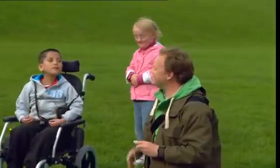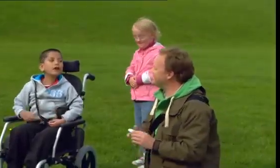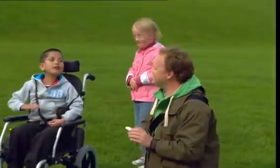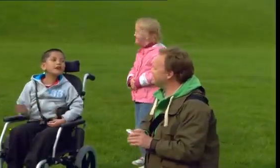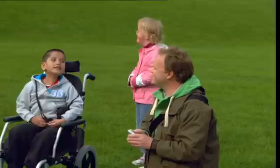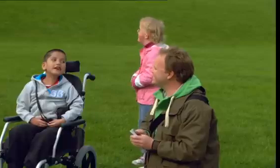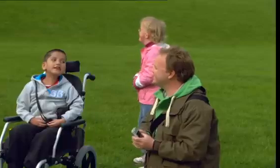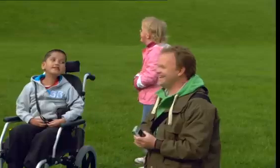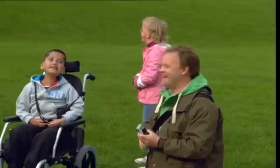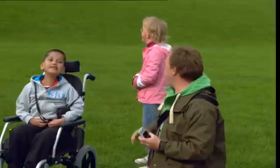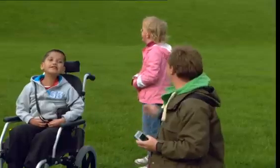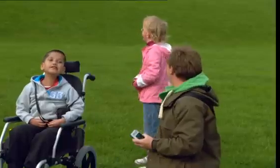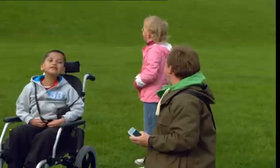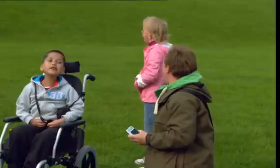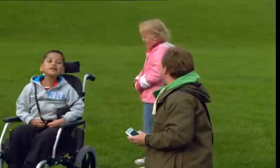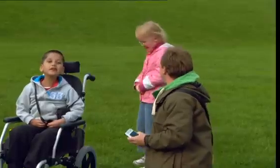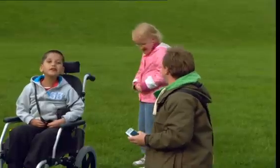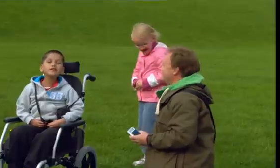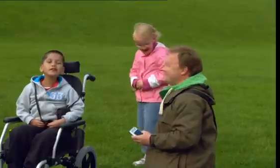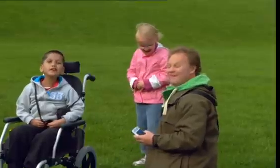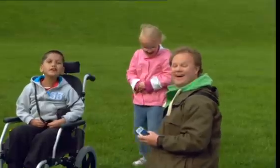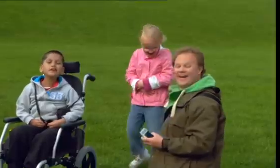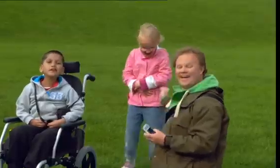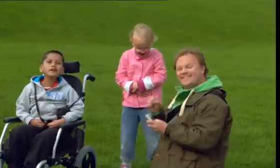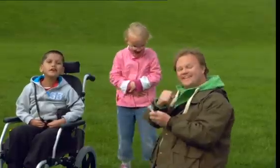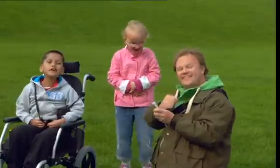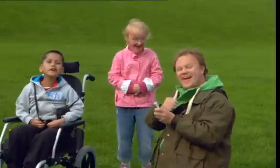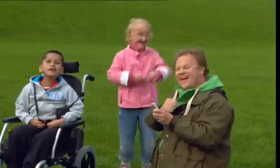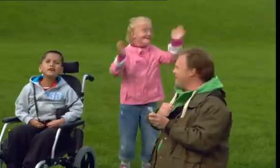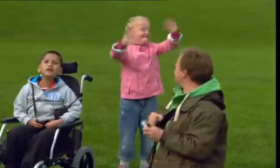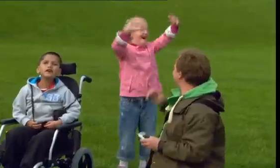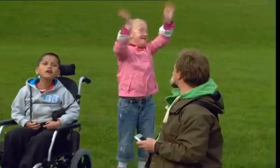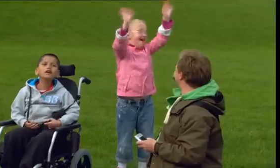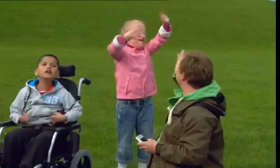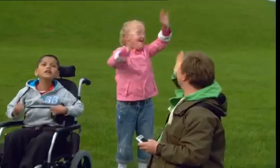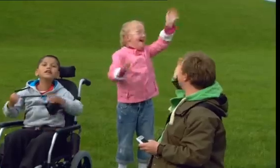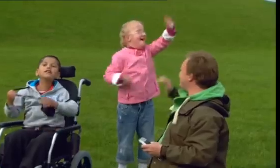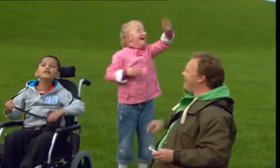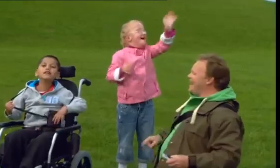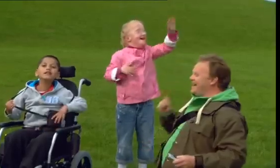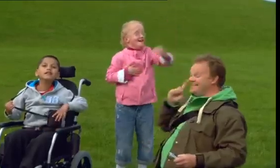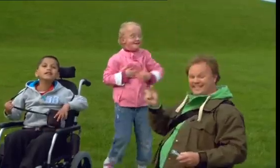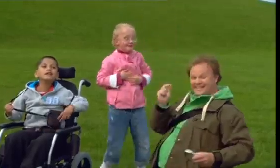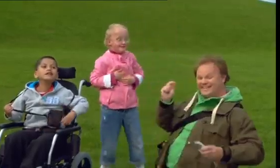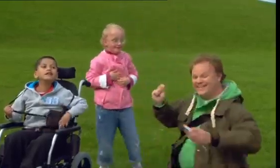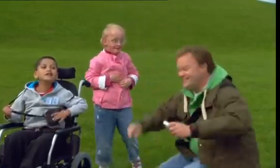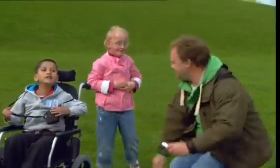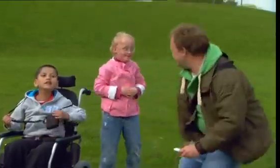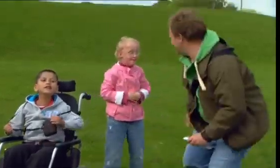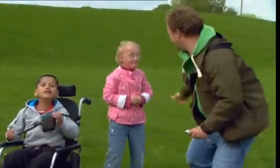Goodbye, Justin. Oh, and goodbye to Grace. Bye, Justin. Bye. See you soon.